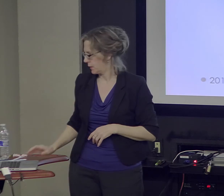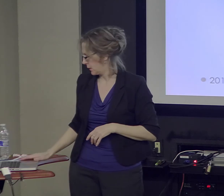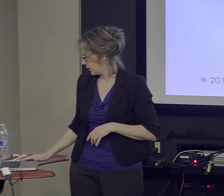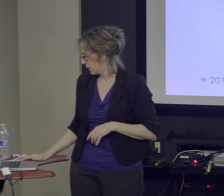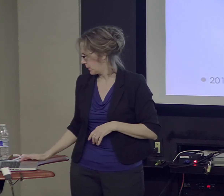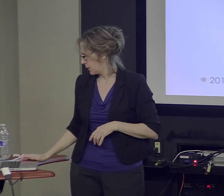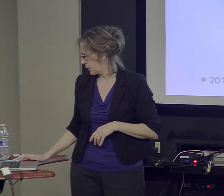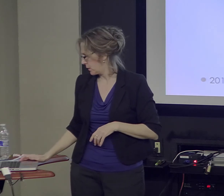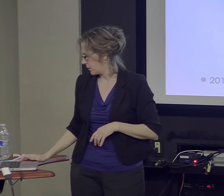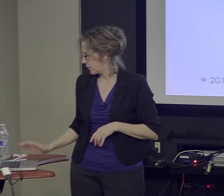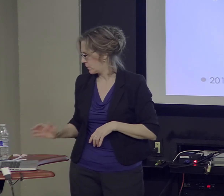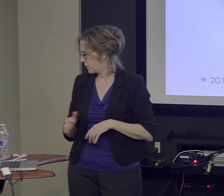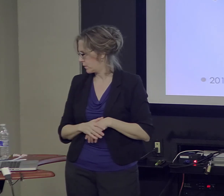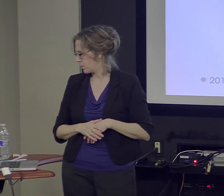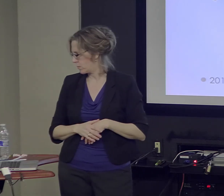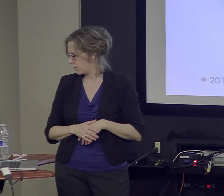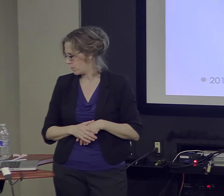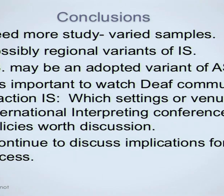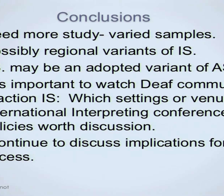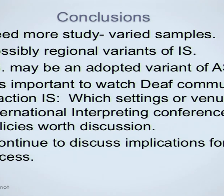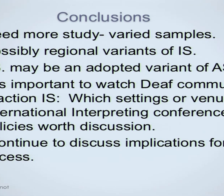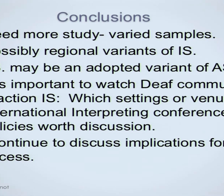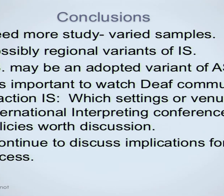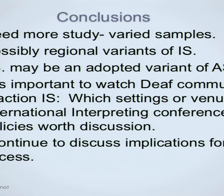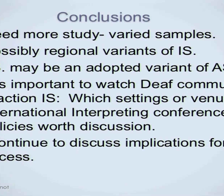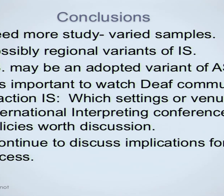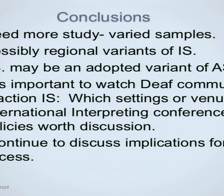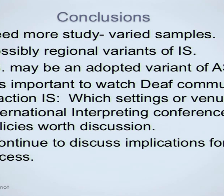boundaries before we can continue to make claims as that.